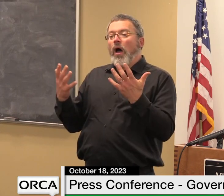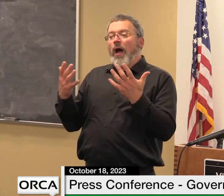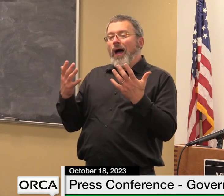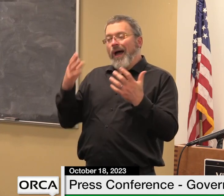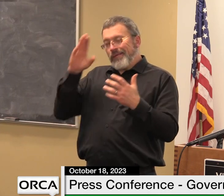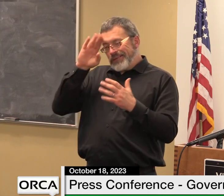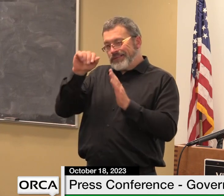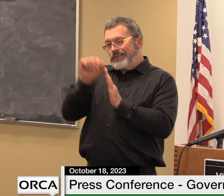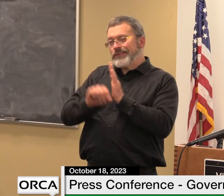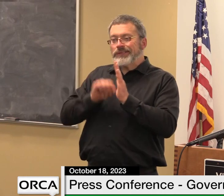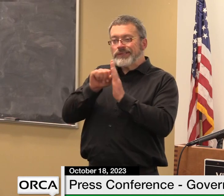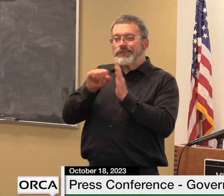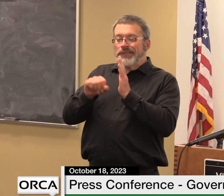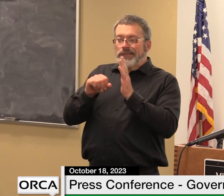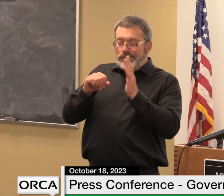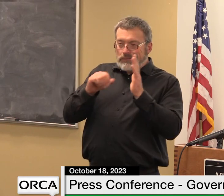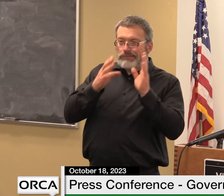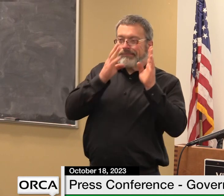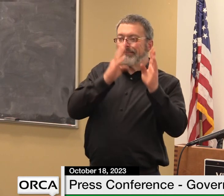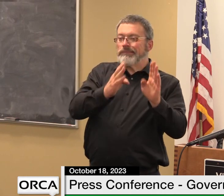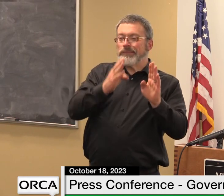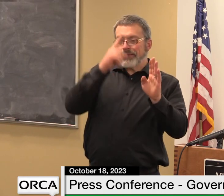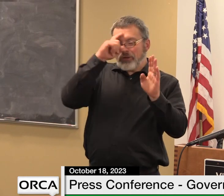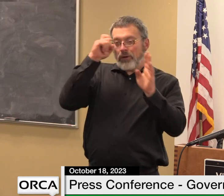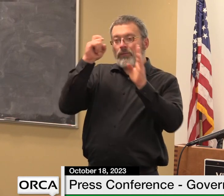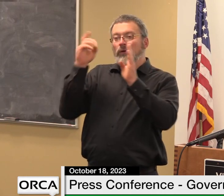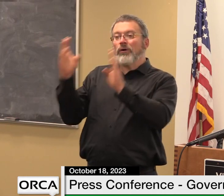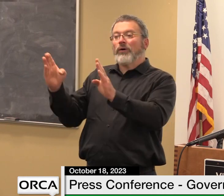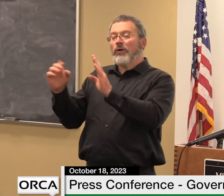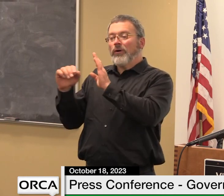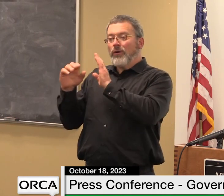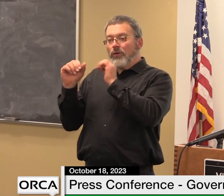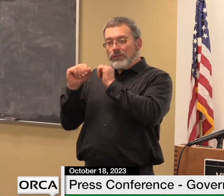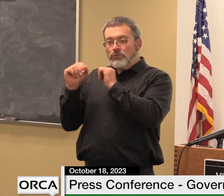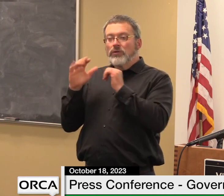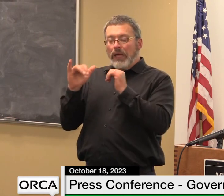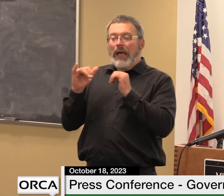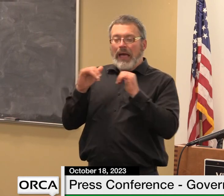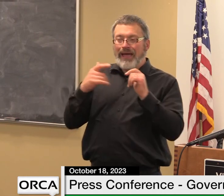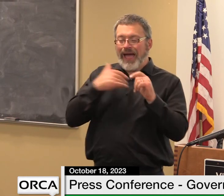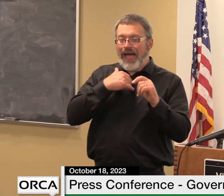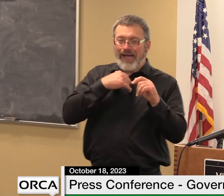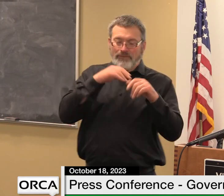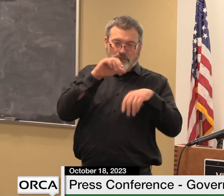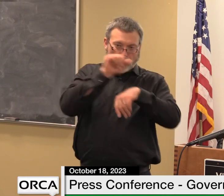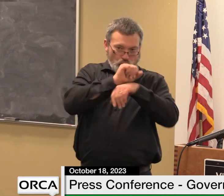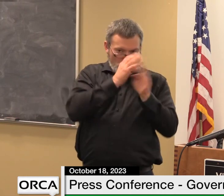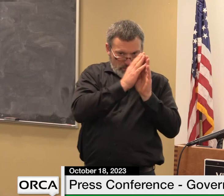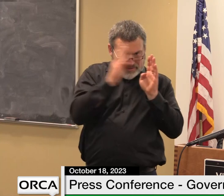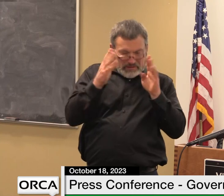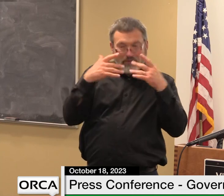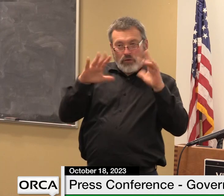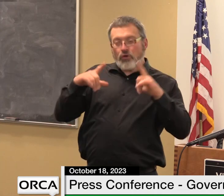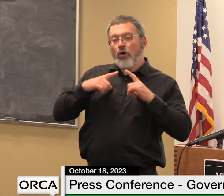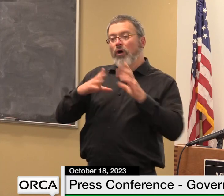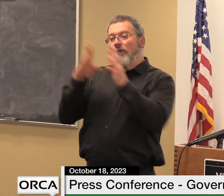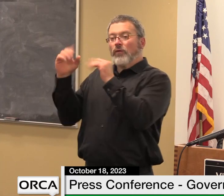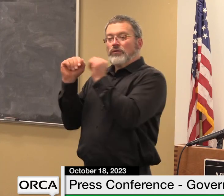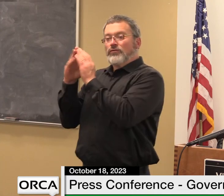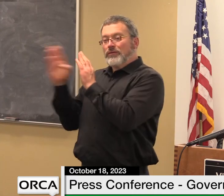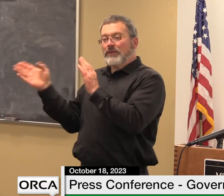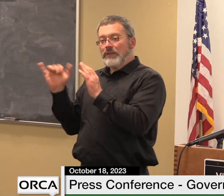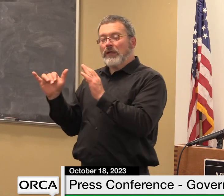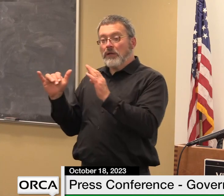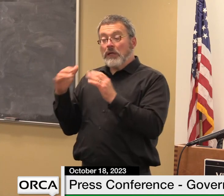our economic services programs, and how much of the impact is on the flood. At this point, I can't tease